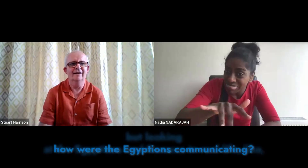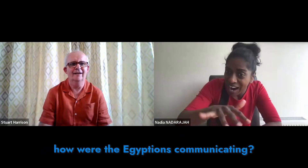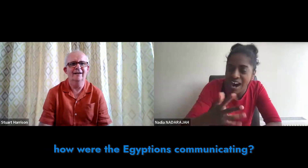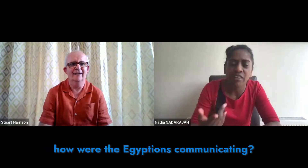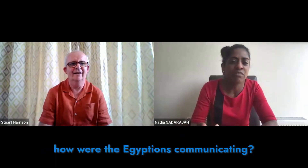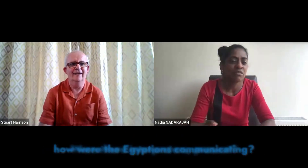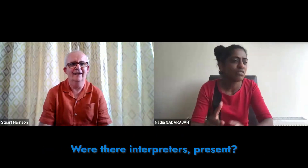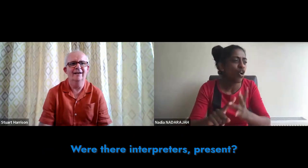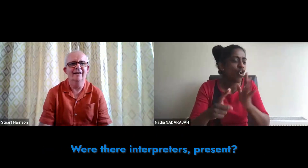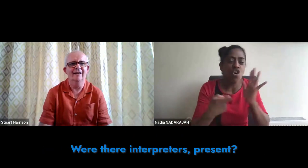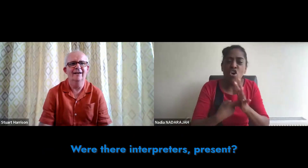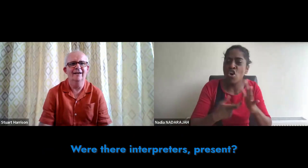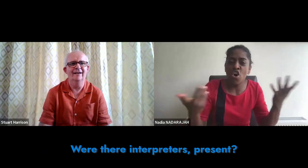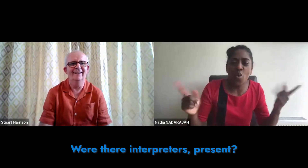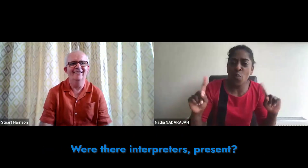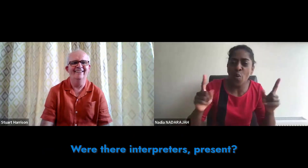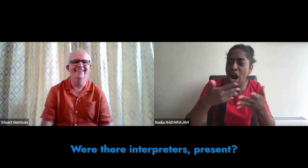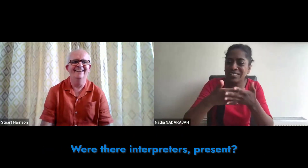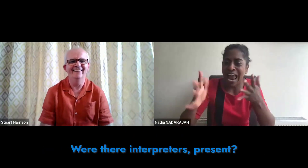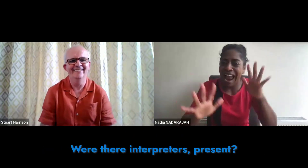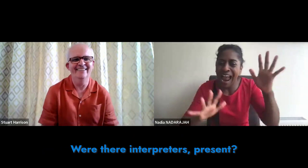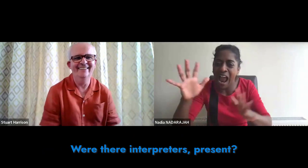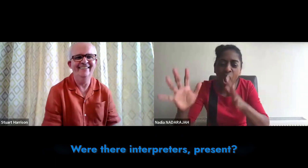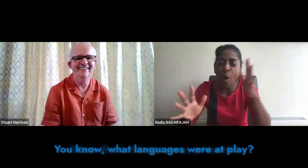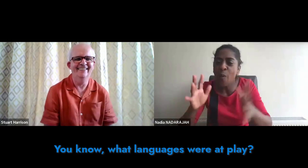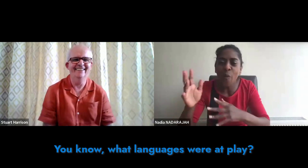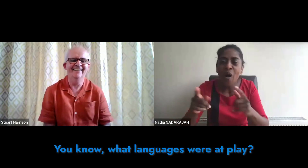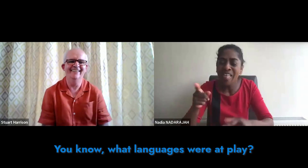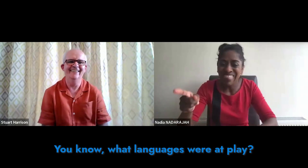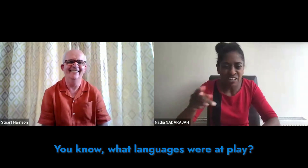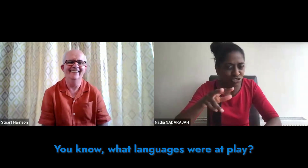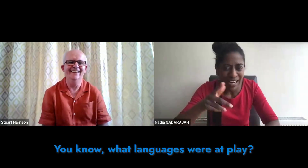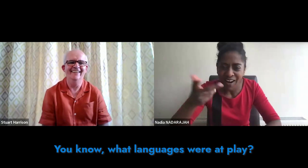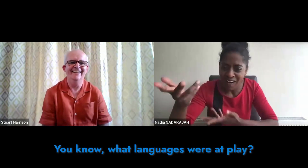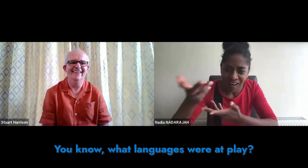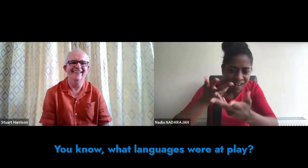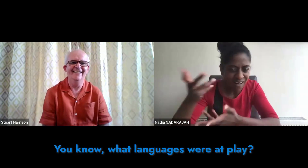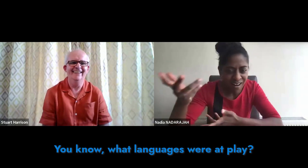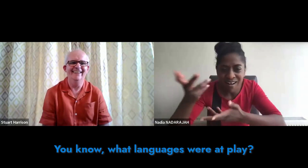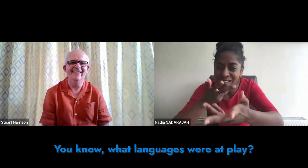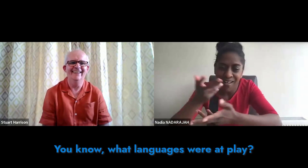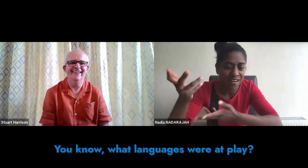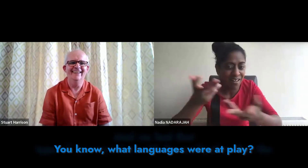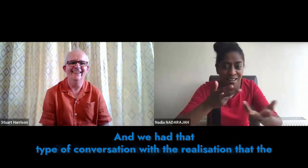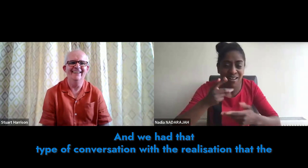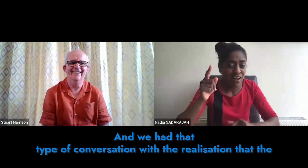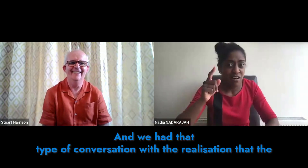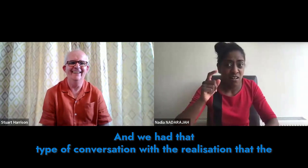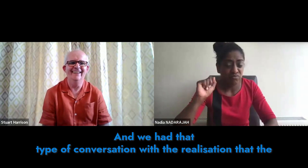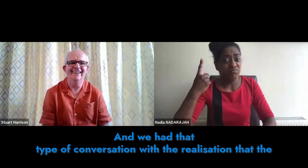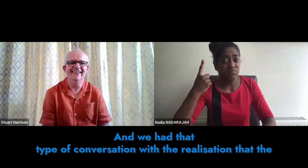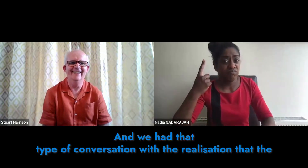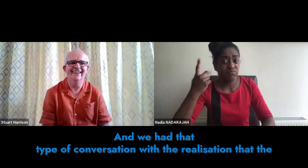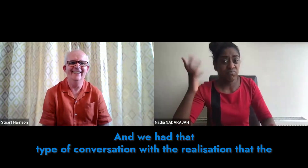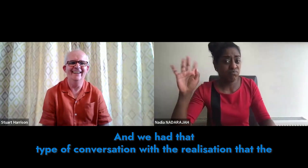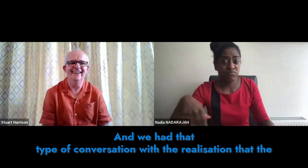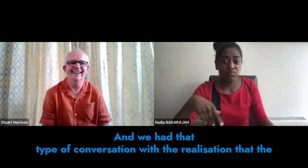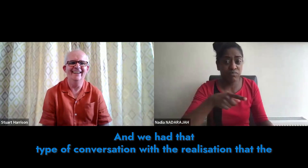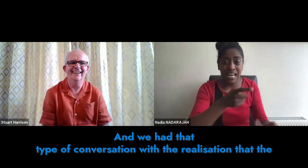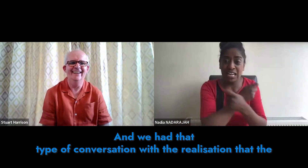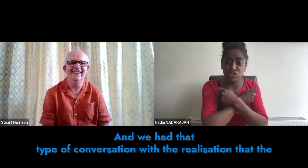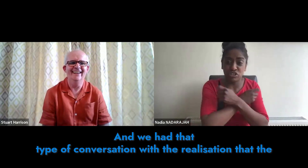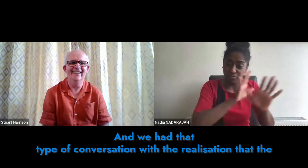life, like what were the Egyptians doing? Were there interpreters present? What languages were at play? And we had that type